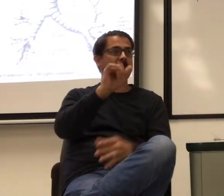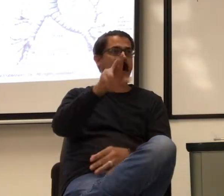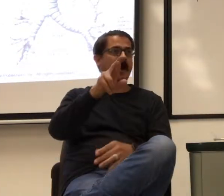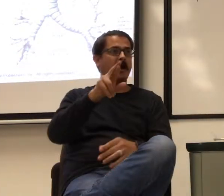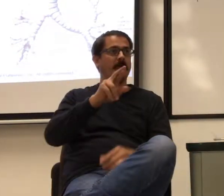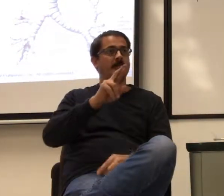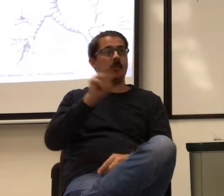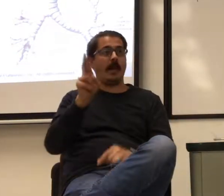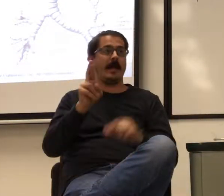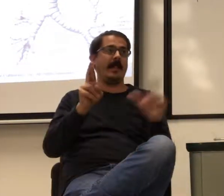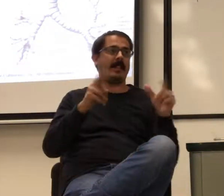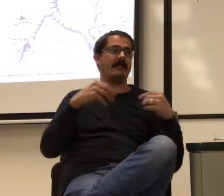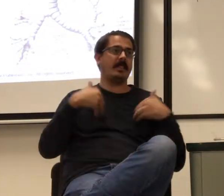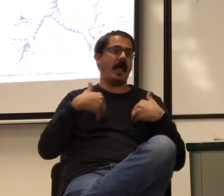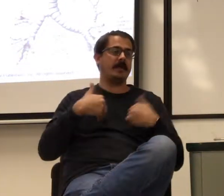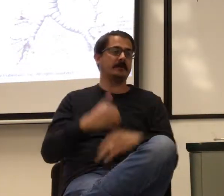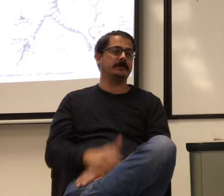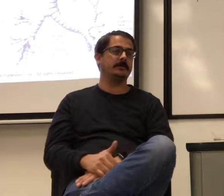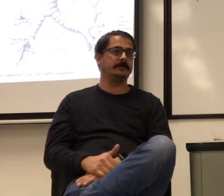Each